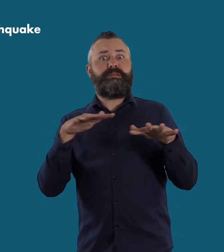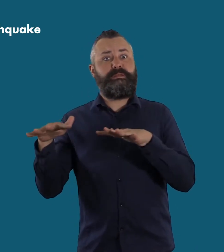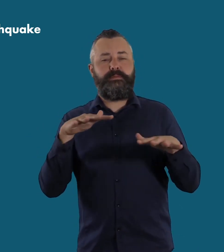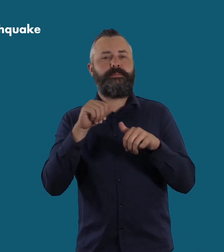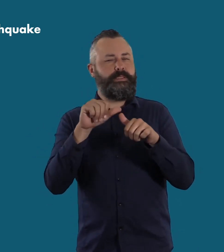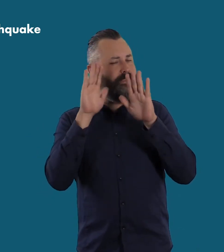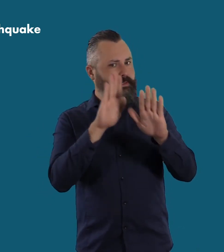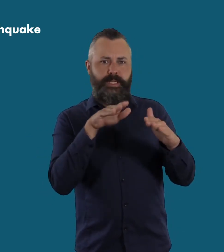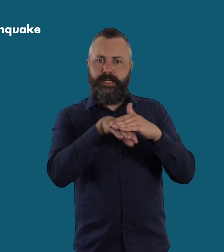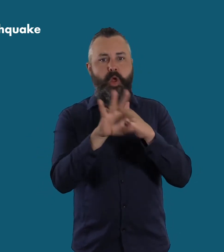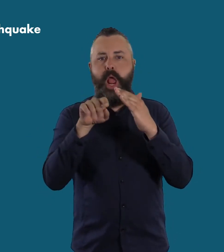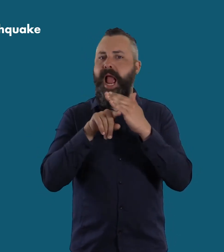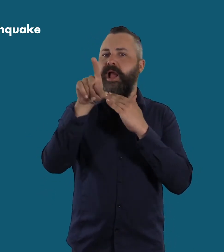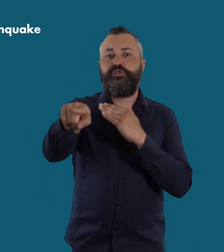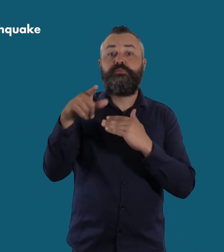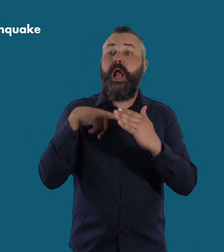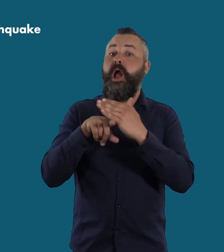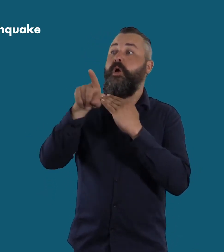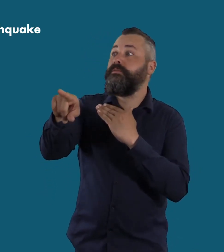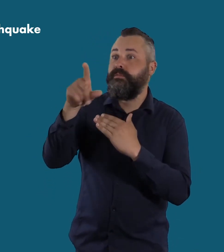Keep clear of falling debris outside.